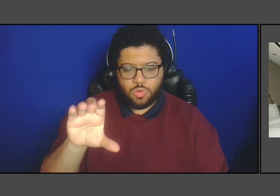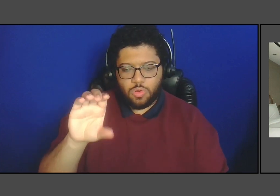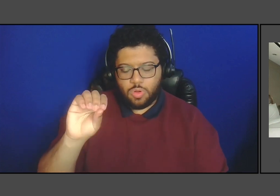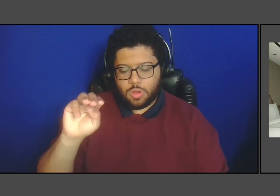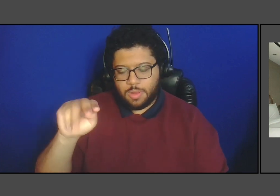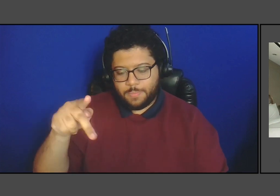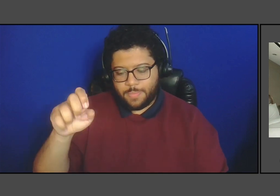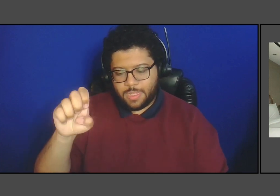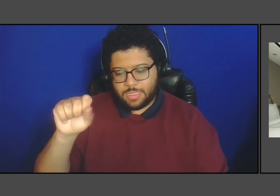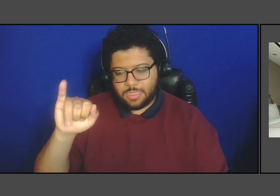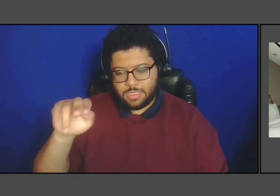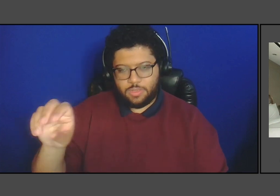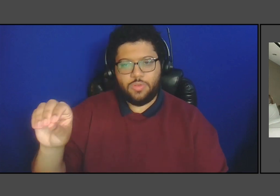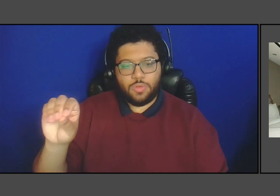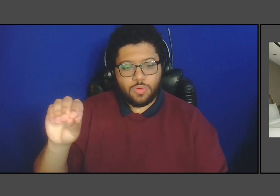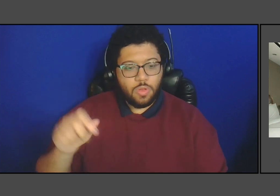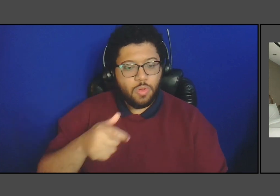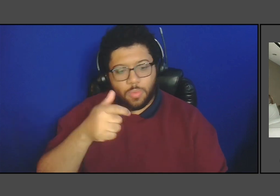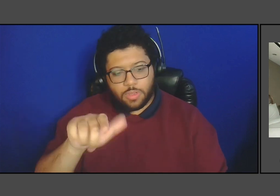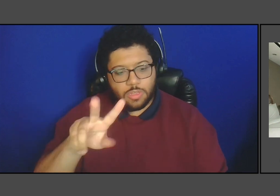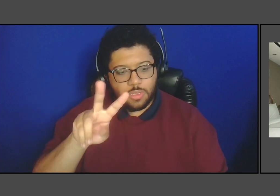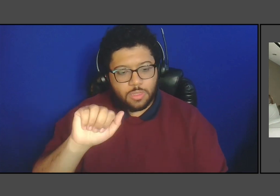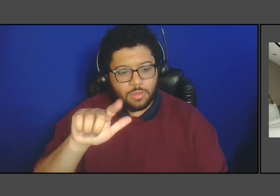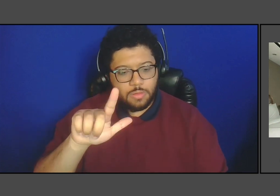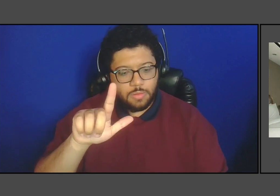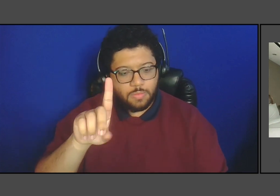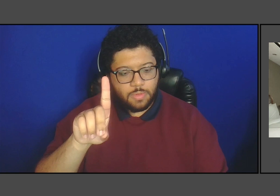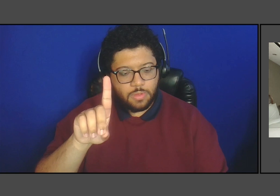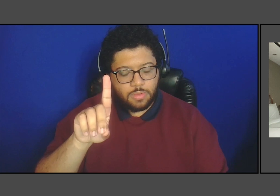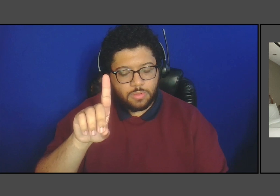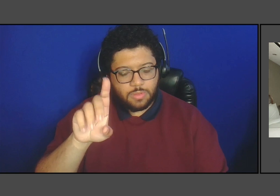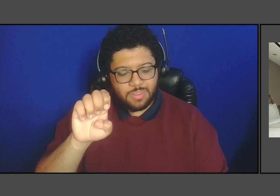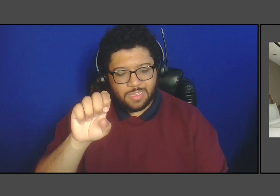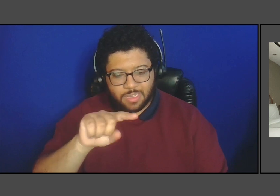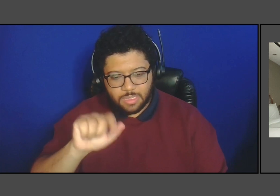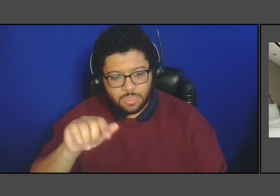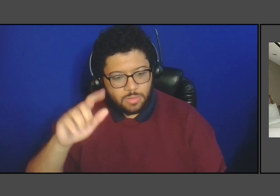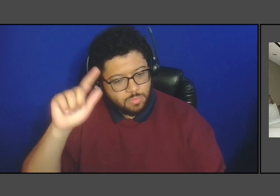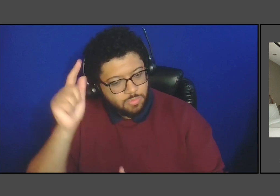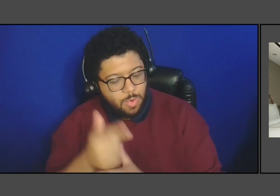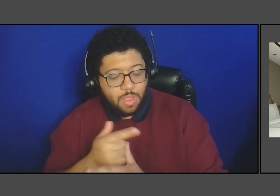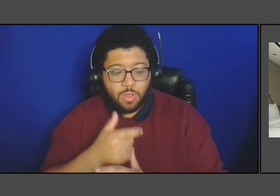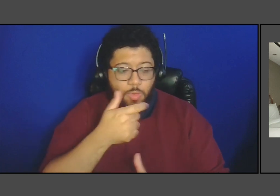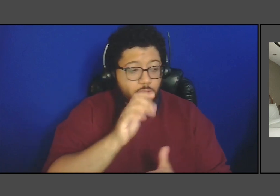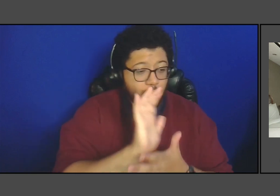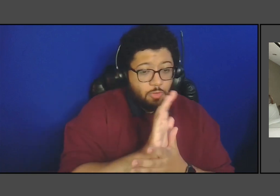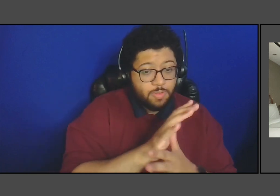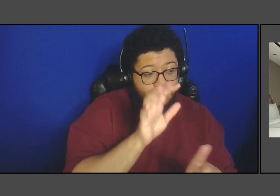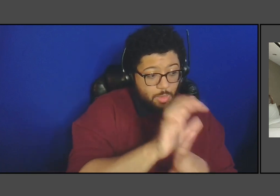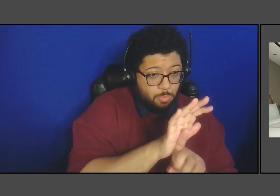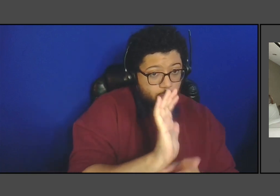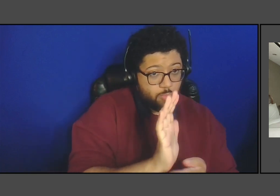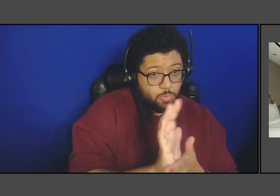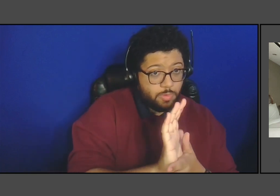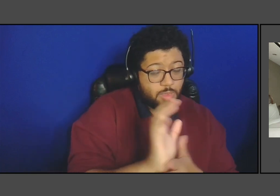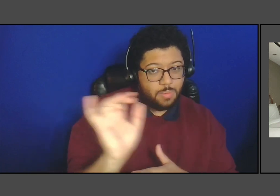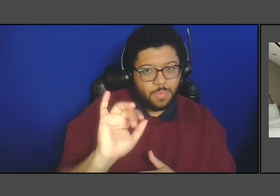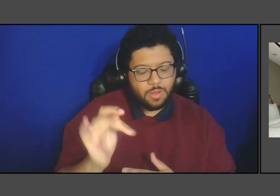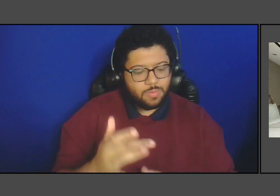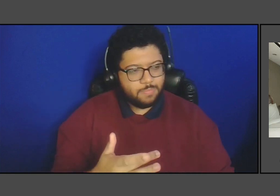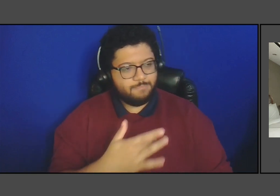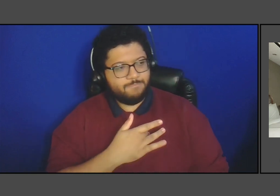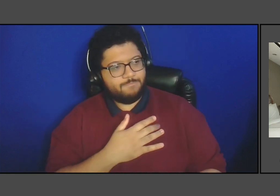Valdez brothers, and watching movies that were both mainstream movies, but also it touched me because I didn't see that